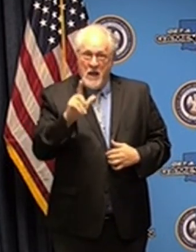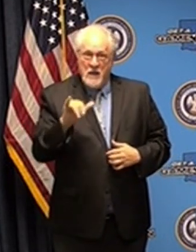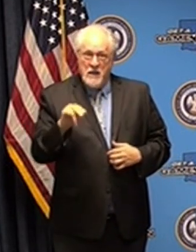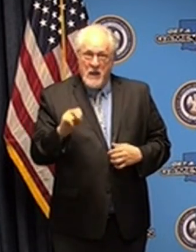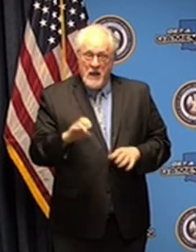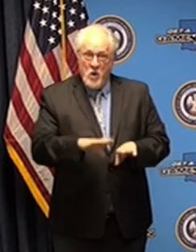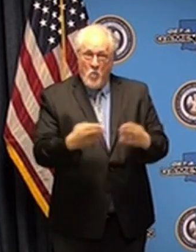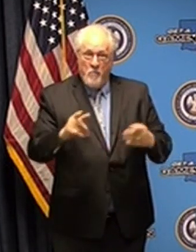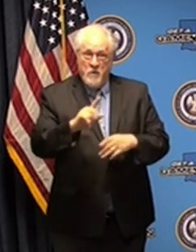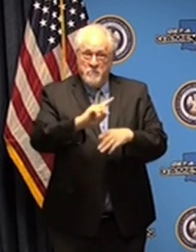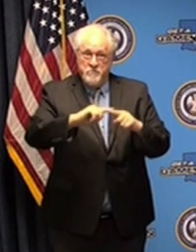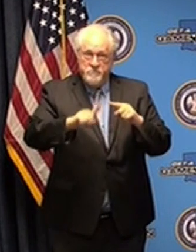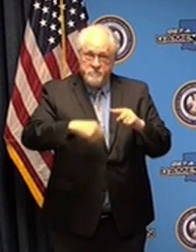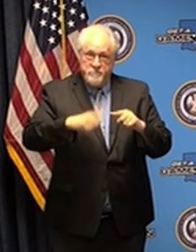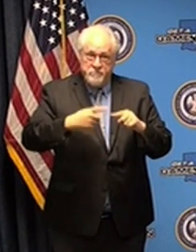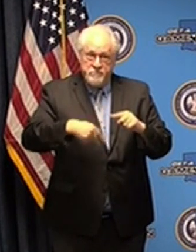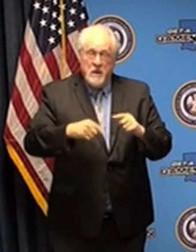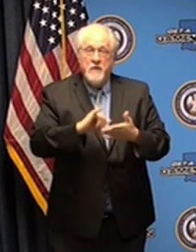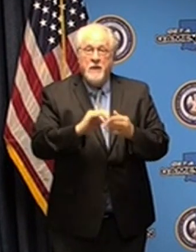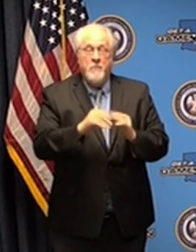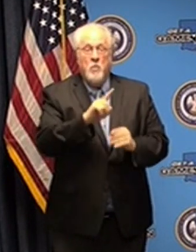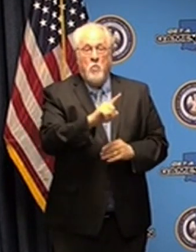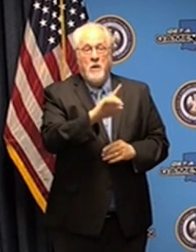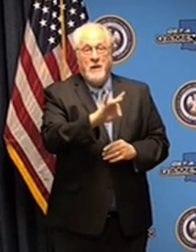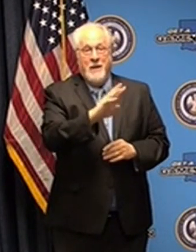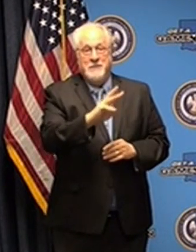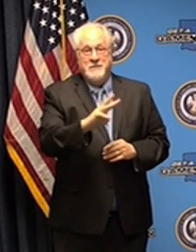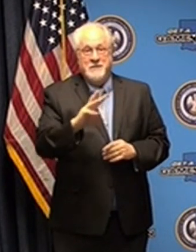open 24/7, and that number is